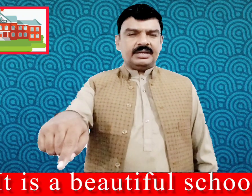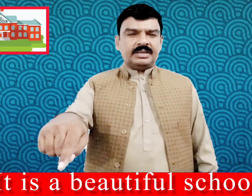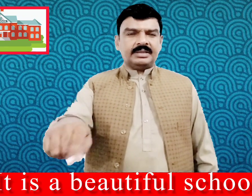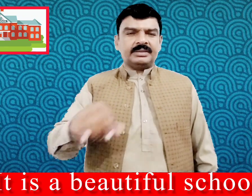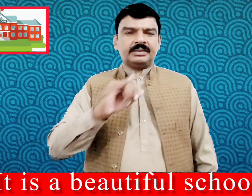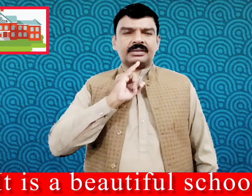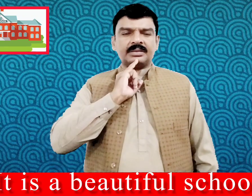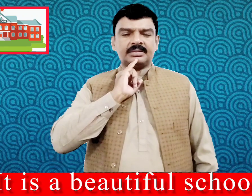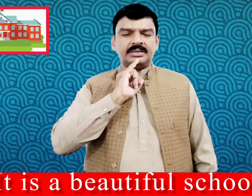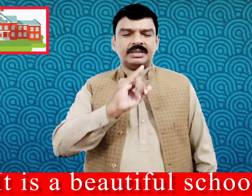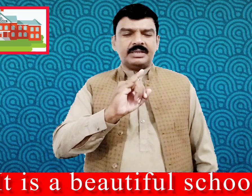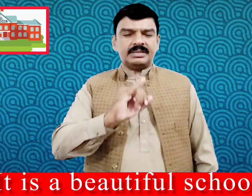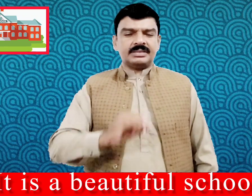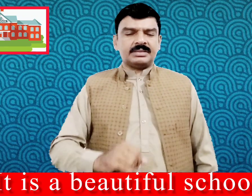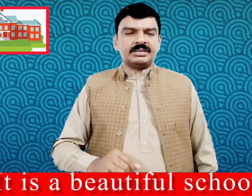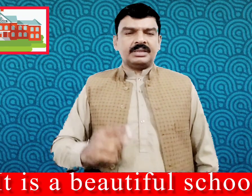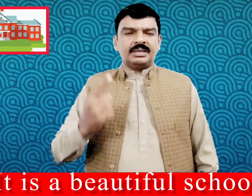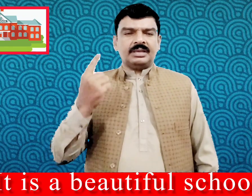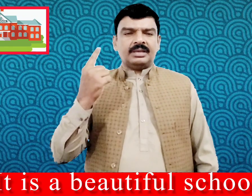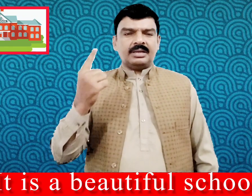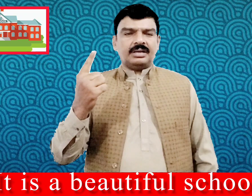It is a